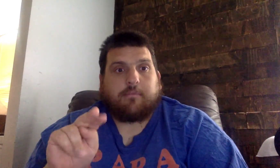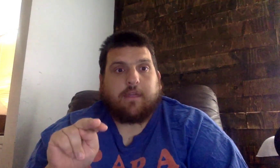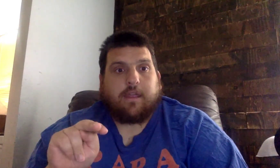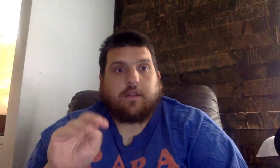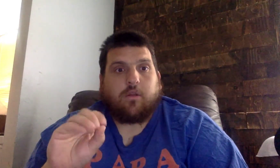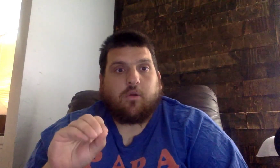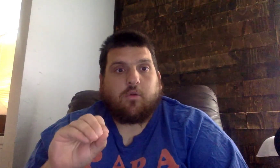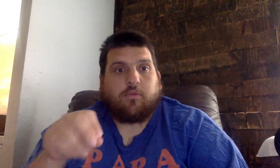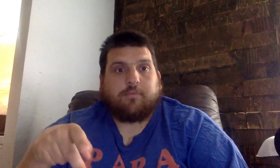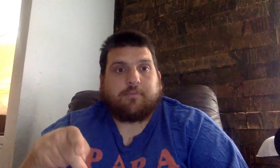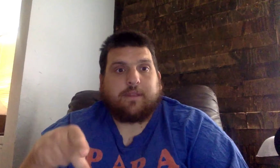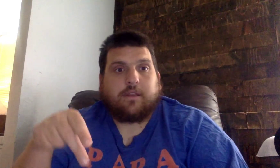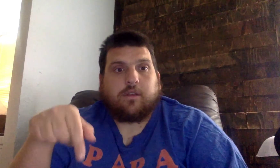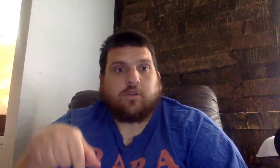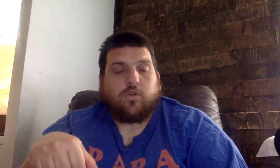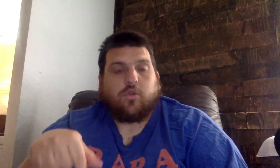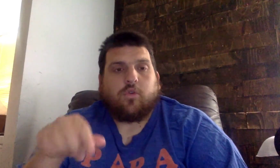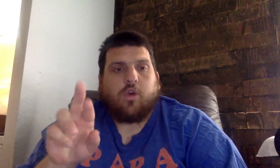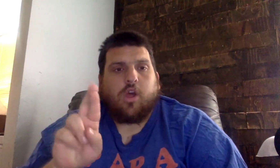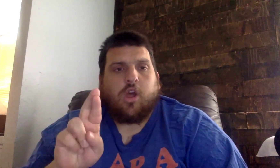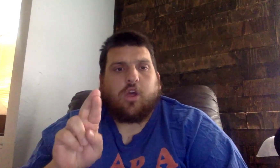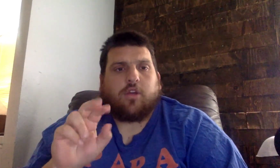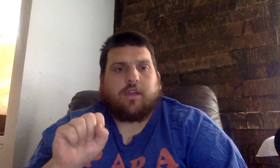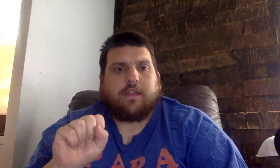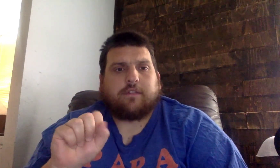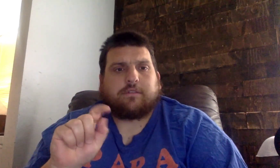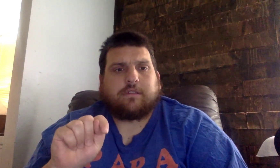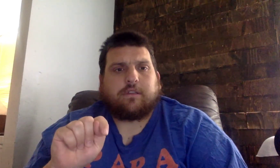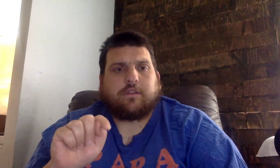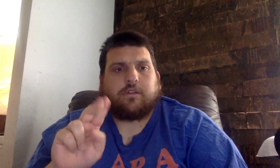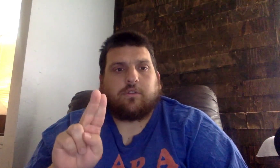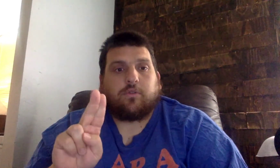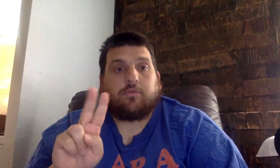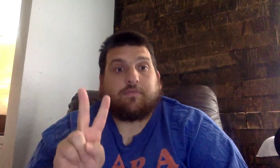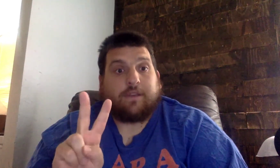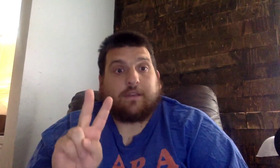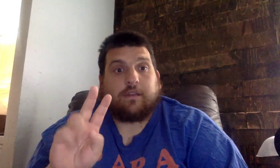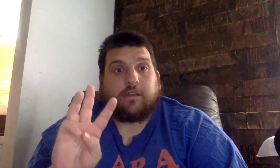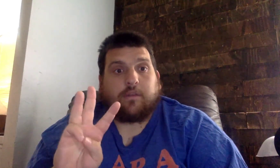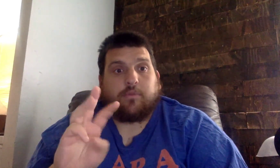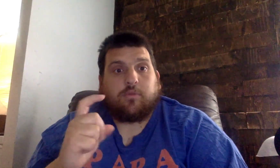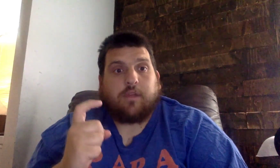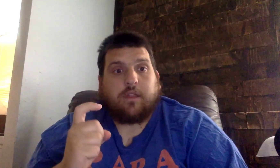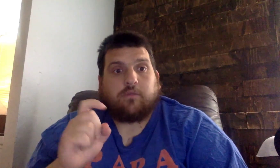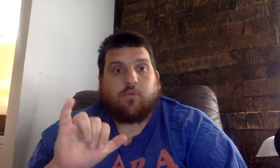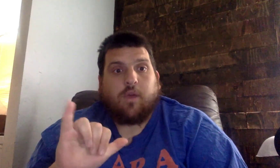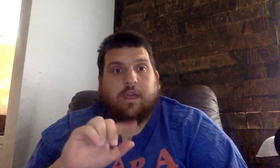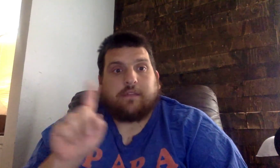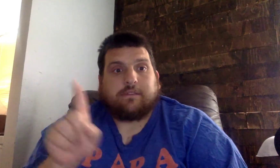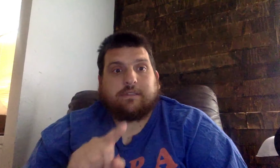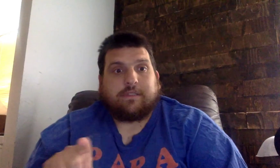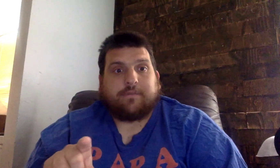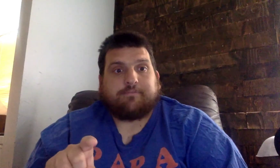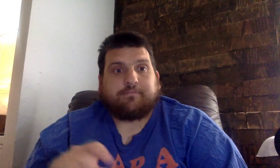M, N, O, P, Q, R, S, T, U, V, W, X, Y, Z.